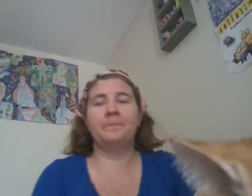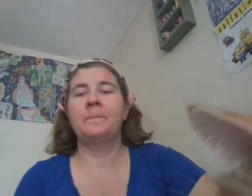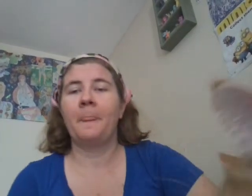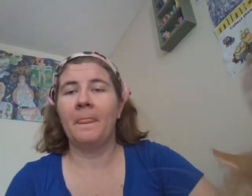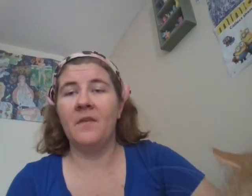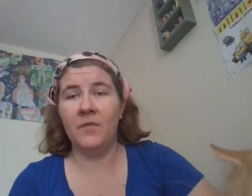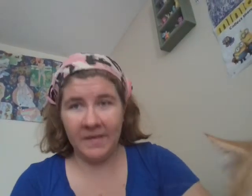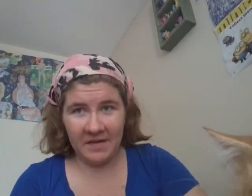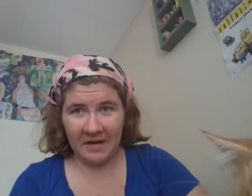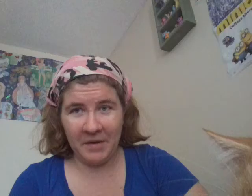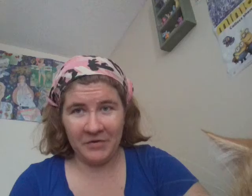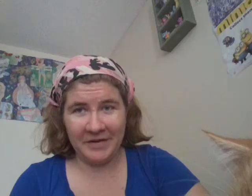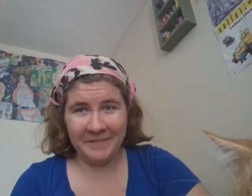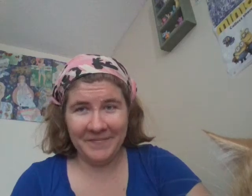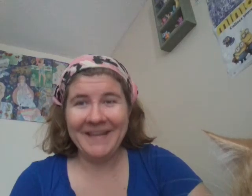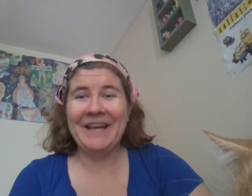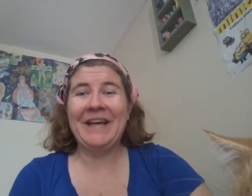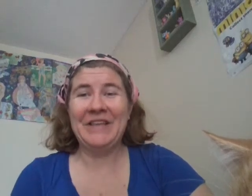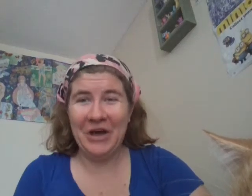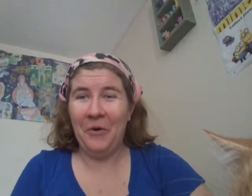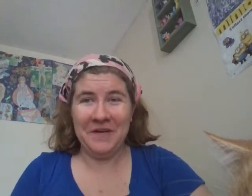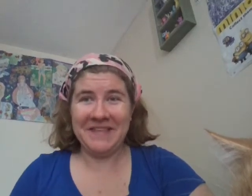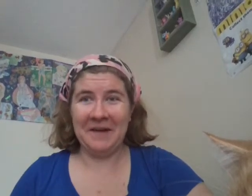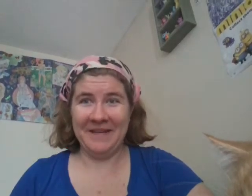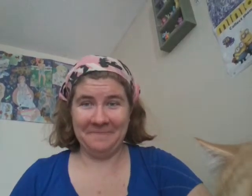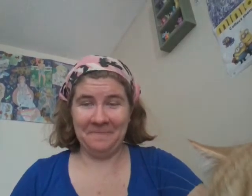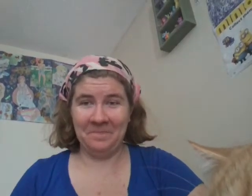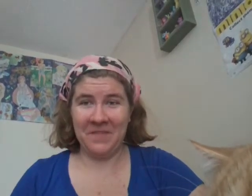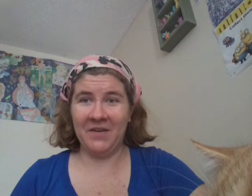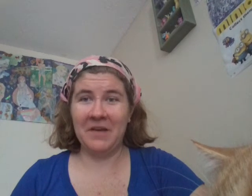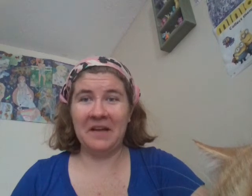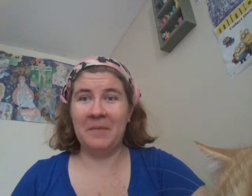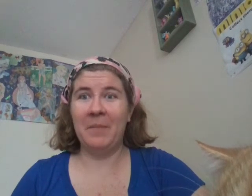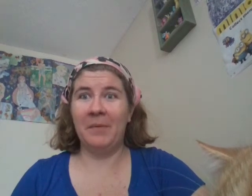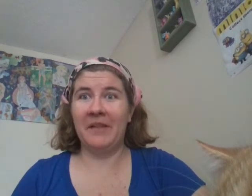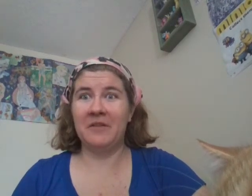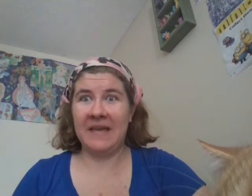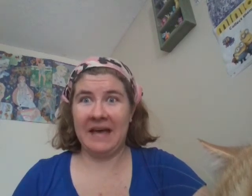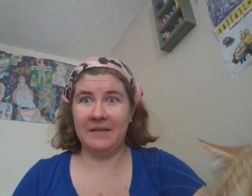And, if you've seen the documentary, you know what's coming. And I'm talking about people that are sad.